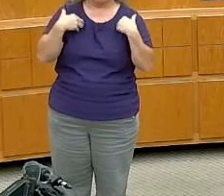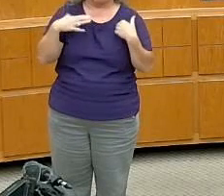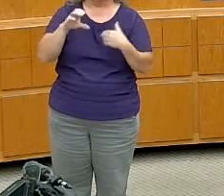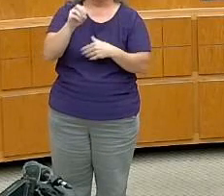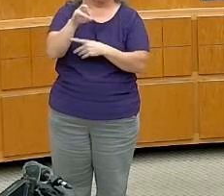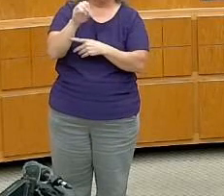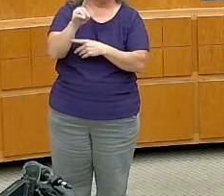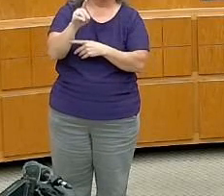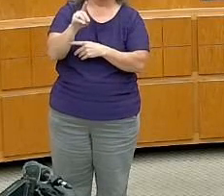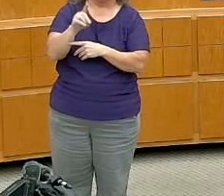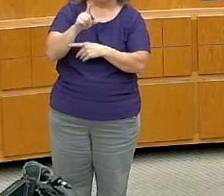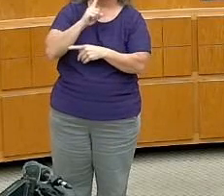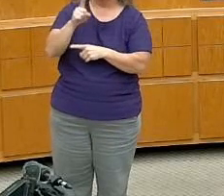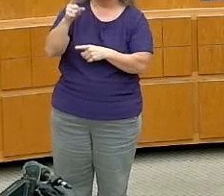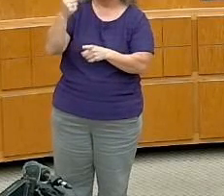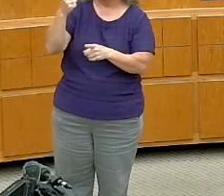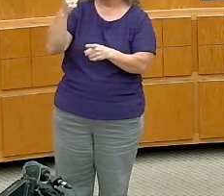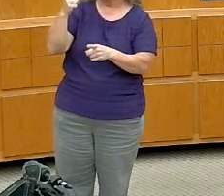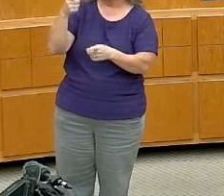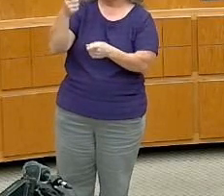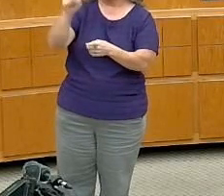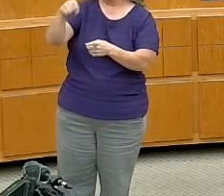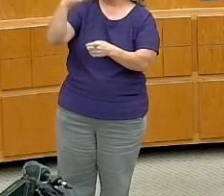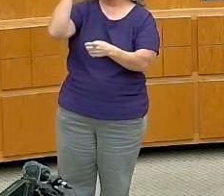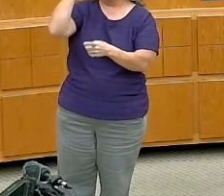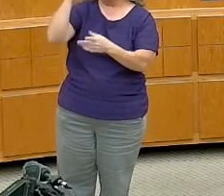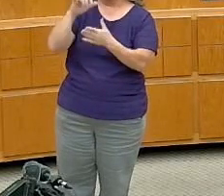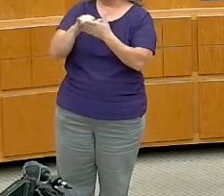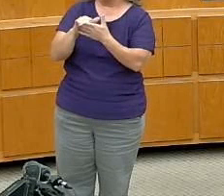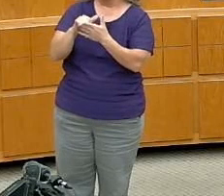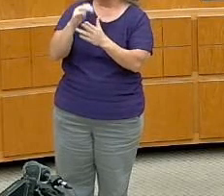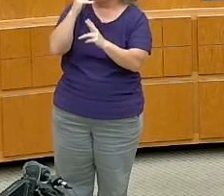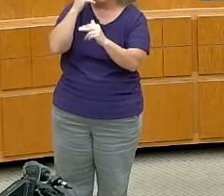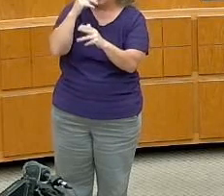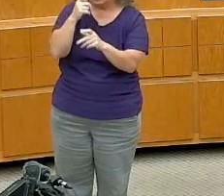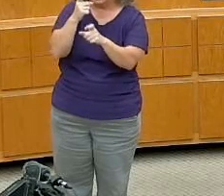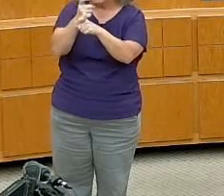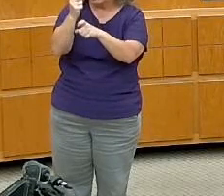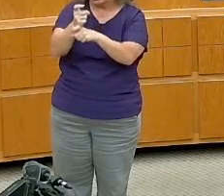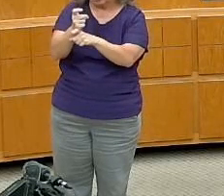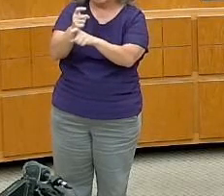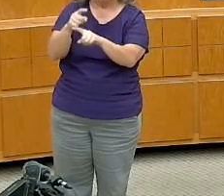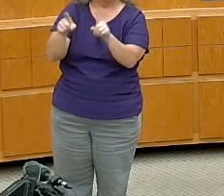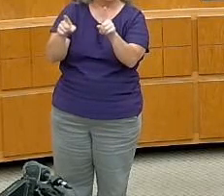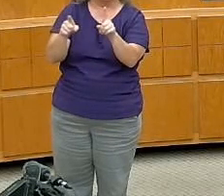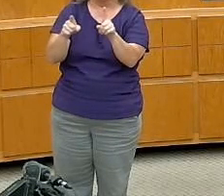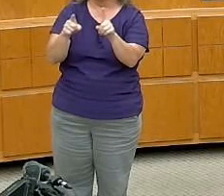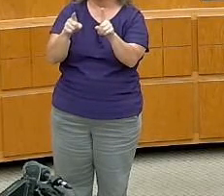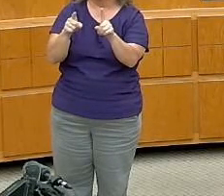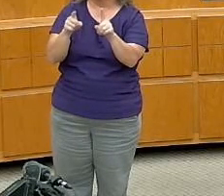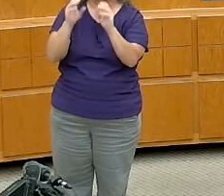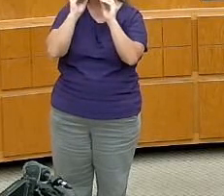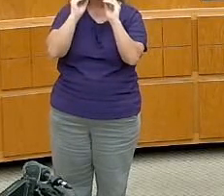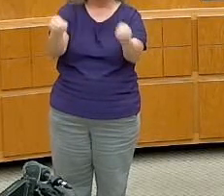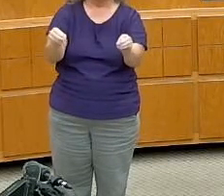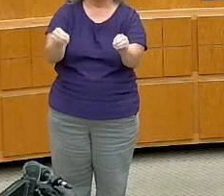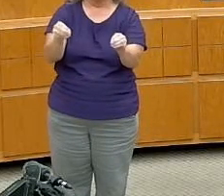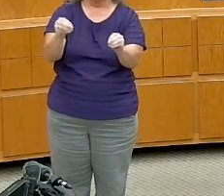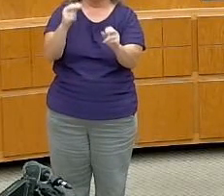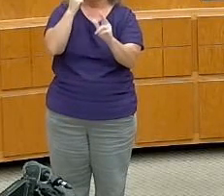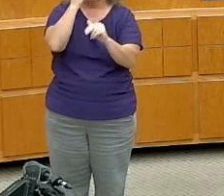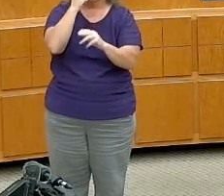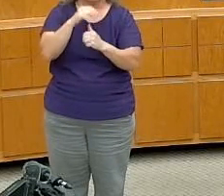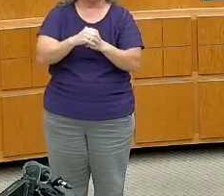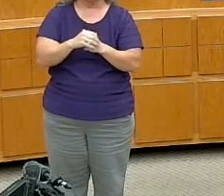know they thought it was somehow funny or a joke, but it's absolutely no laughing matter. And